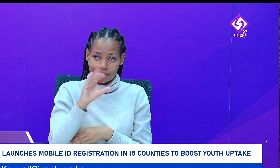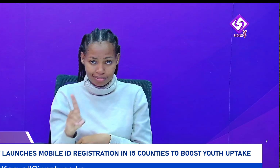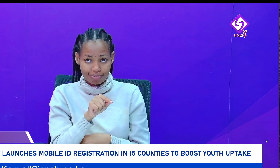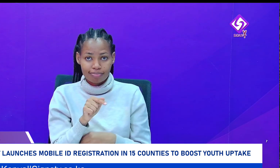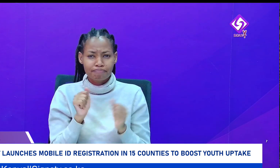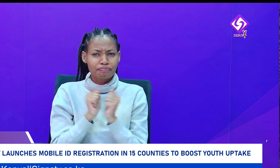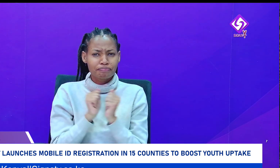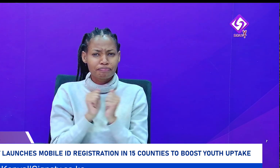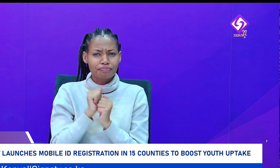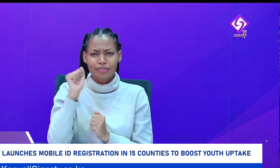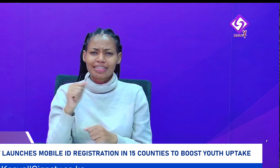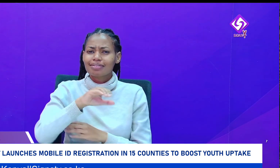15 counties.